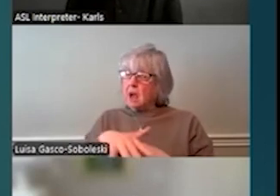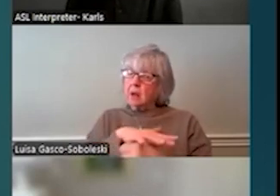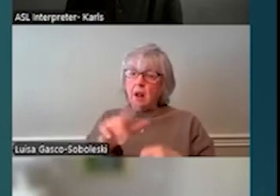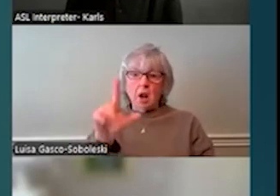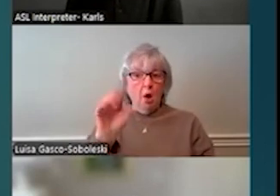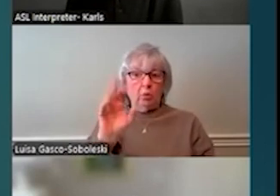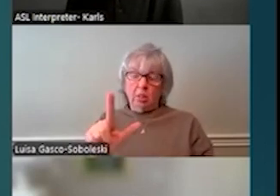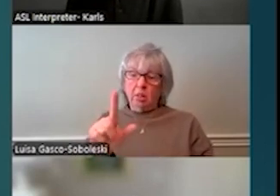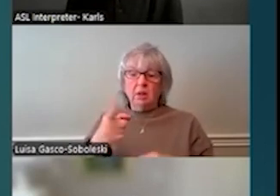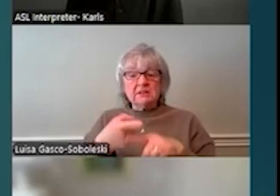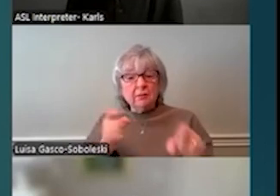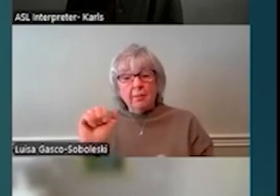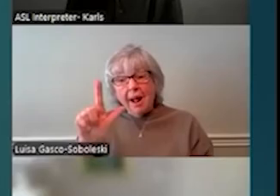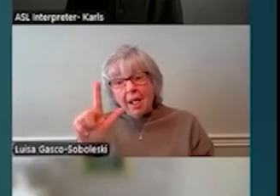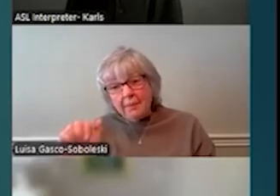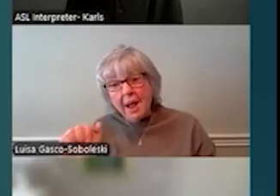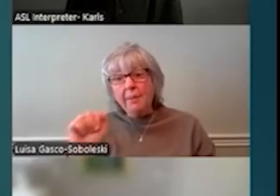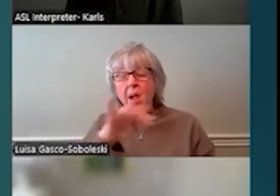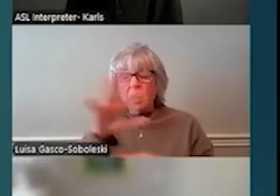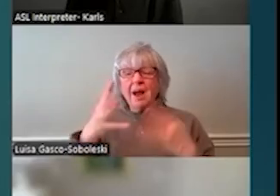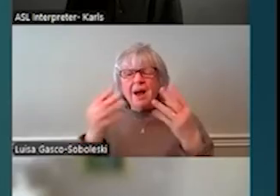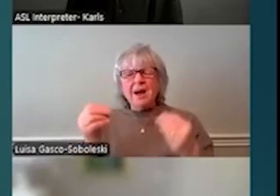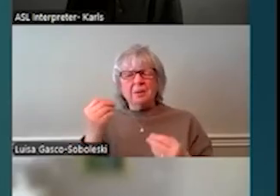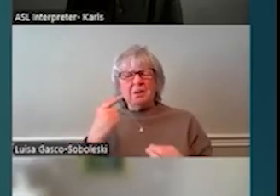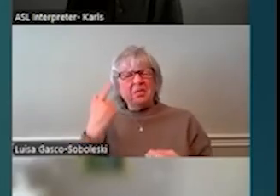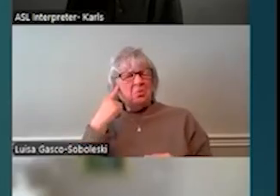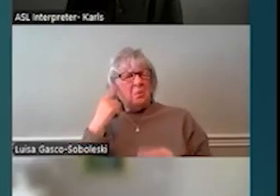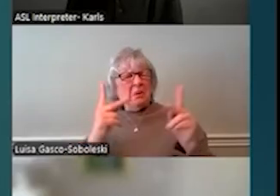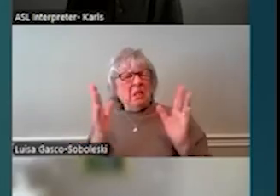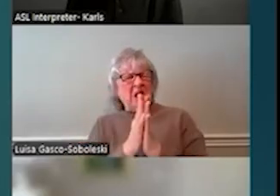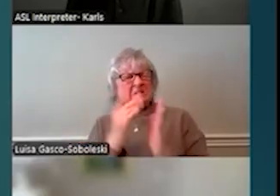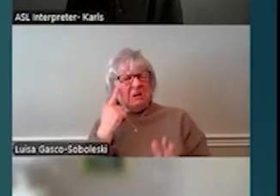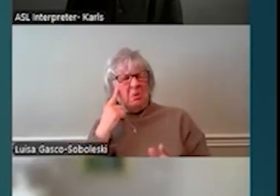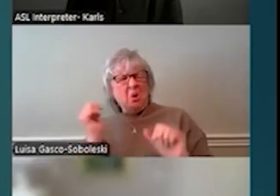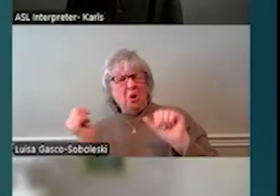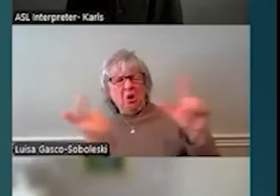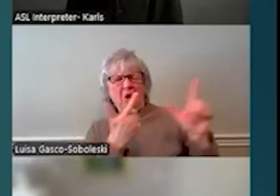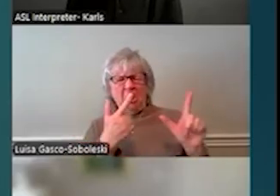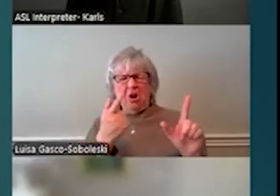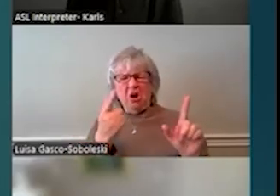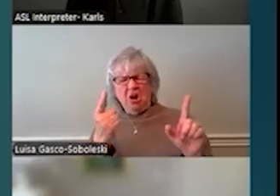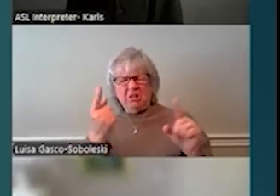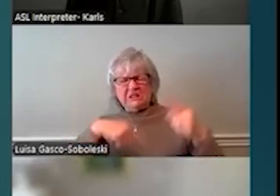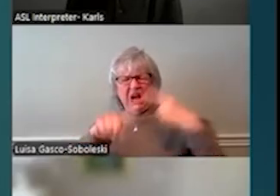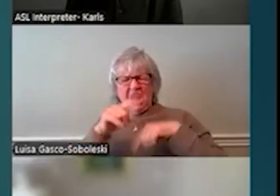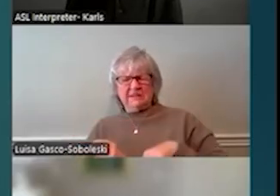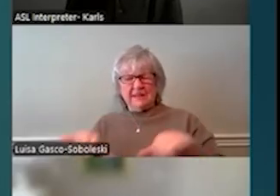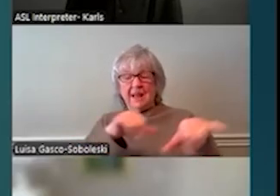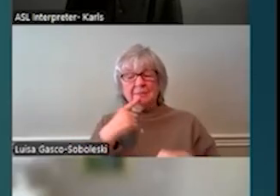is maybe from another state and isn't local. Maybe they're from Alabama, and